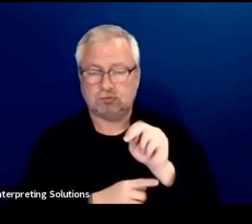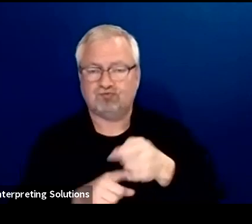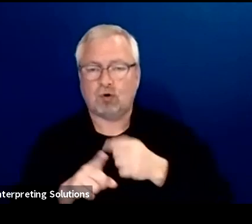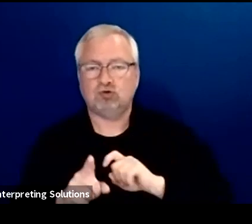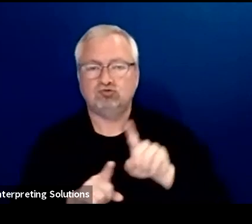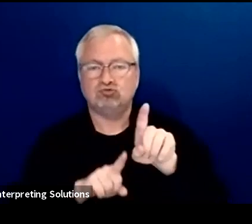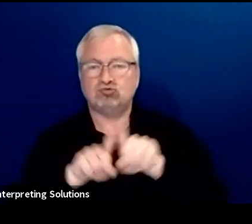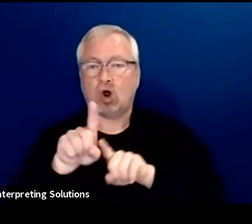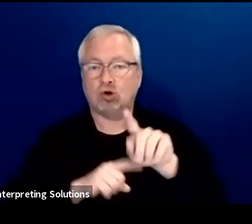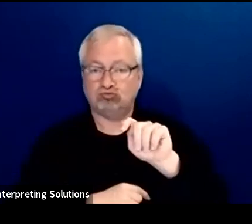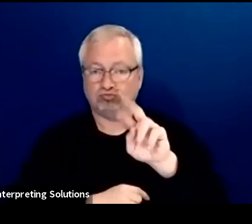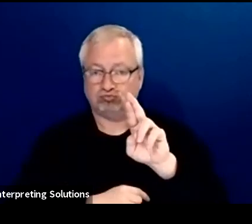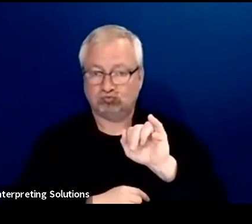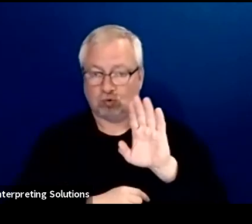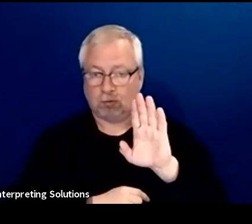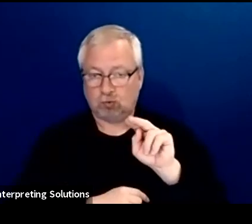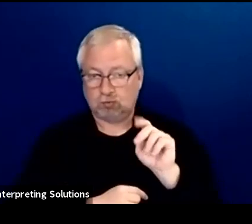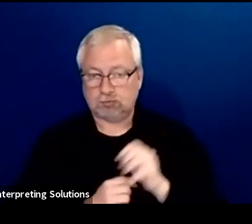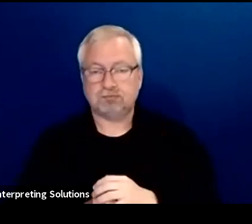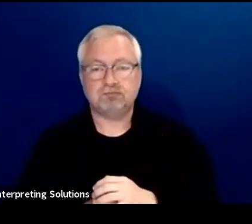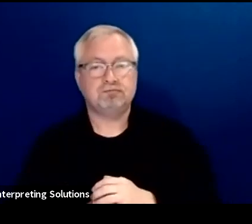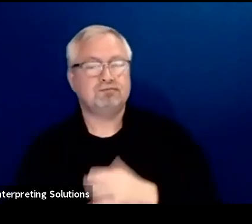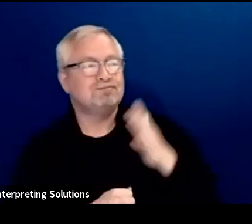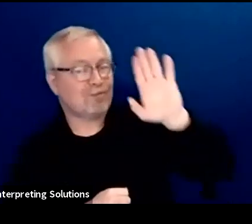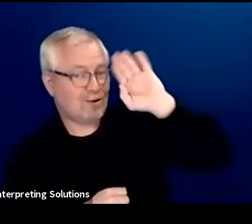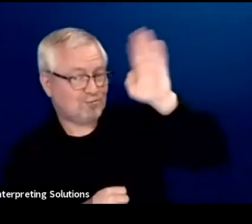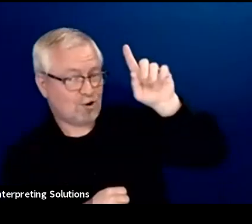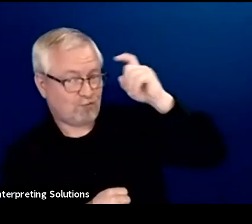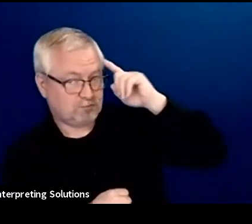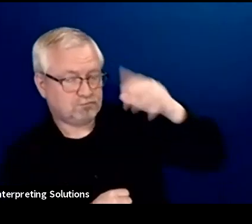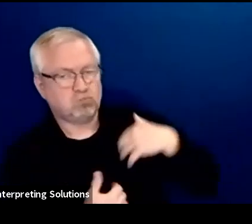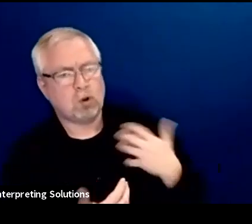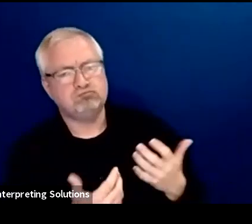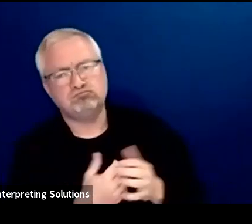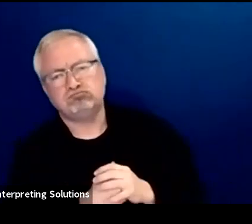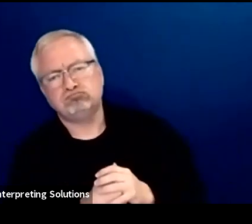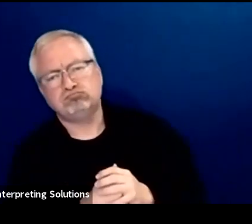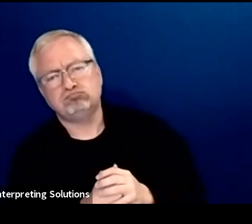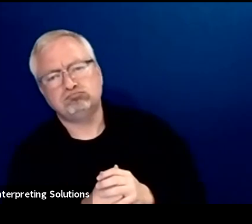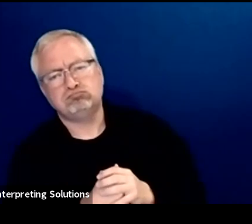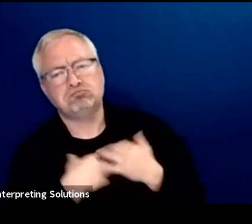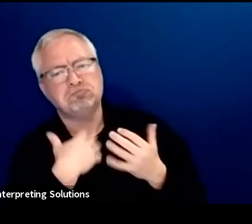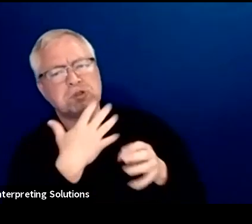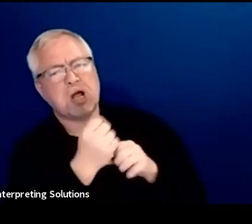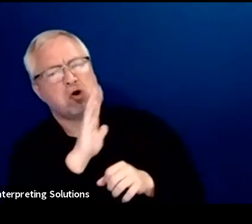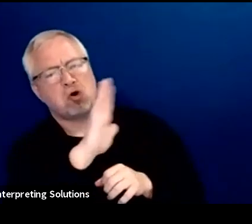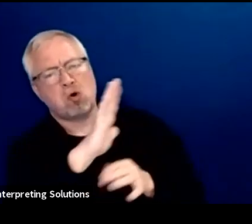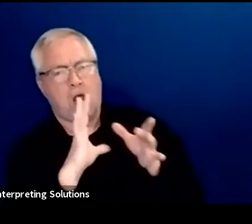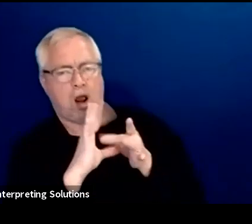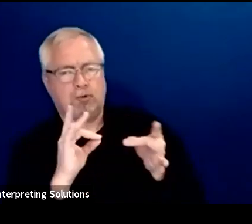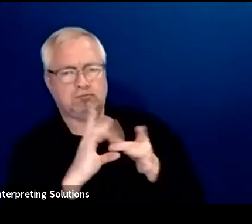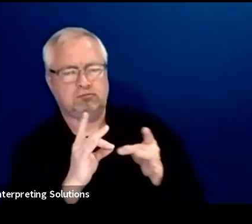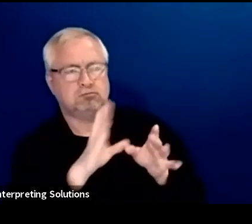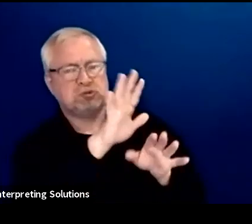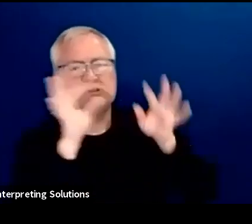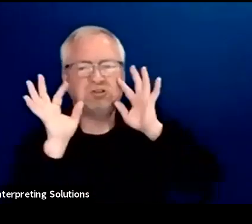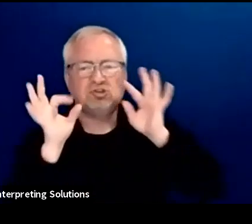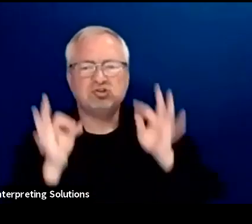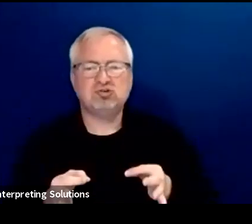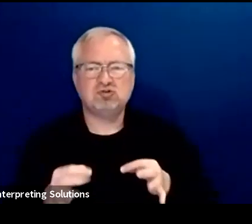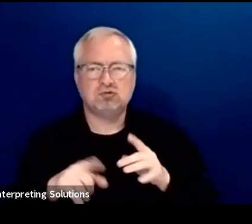Governor, I just wanted to get your comments on your decision regarding the extension of the stay-at-home through this